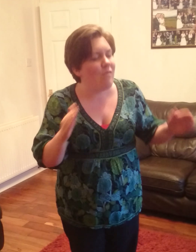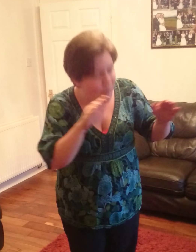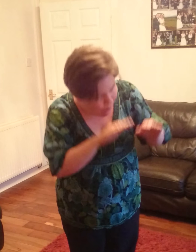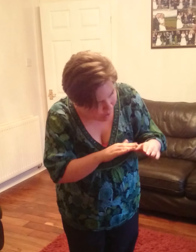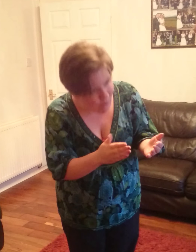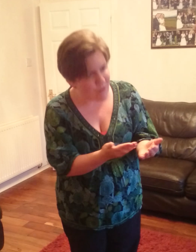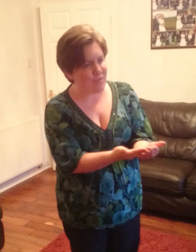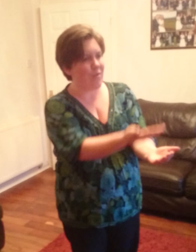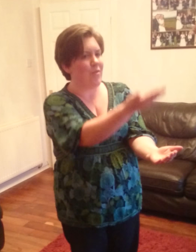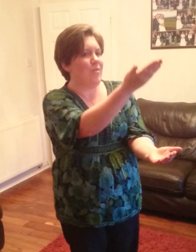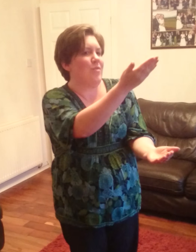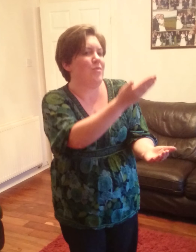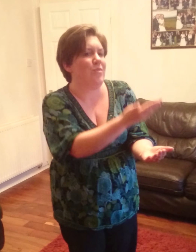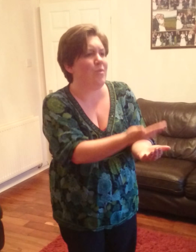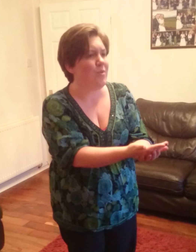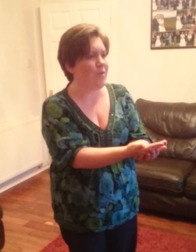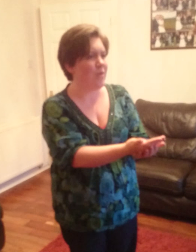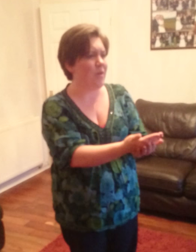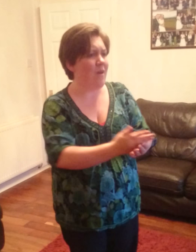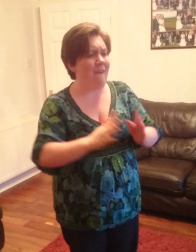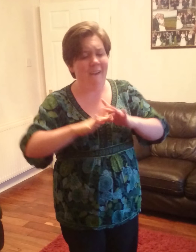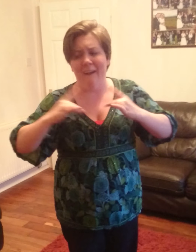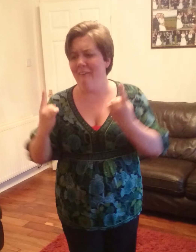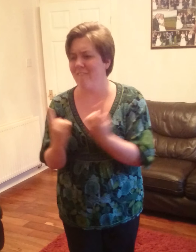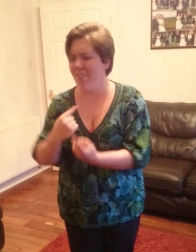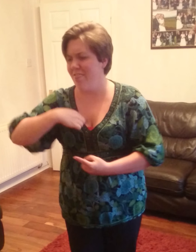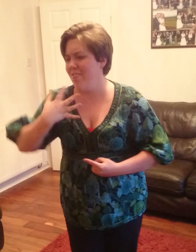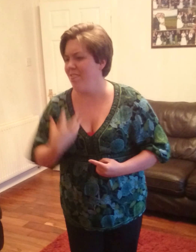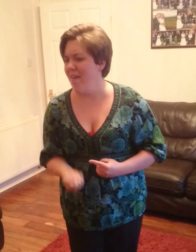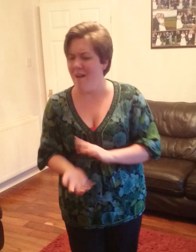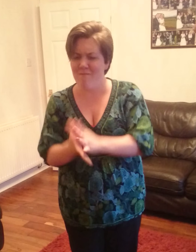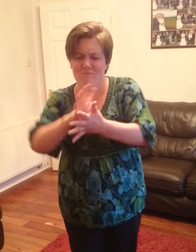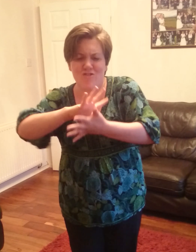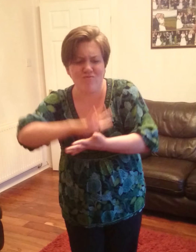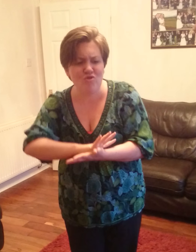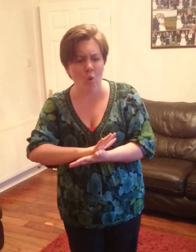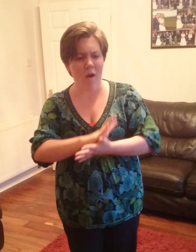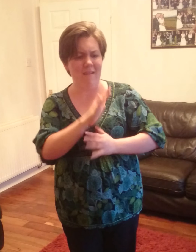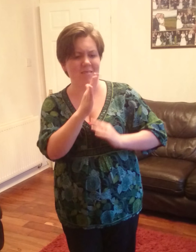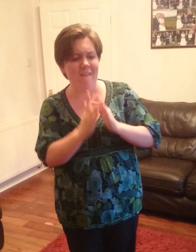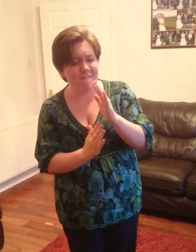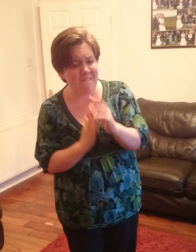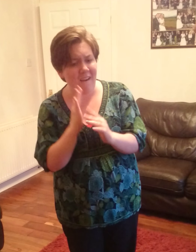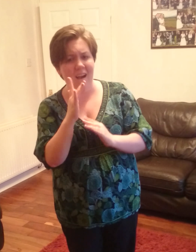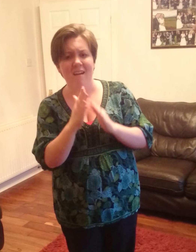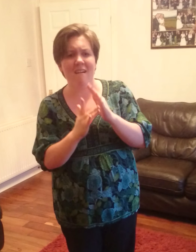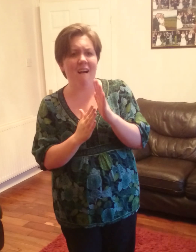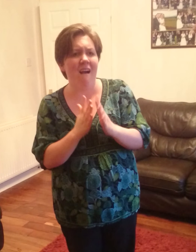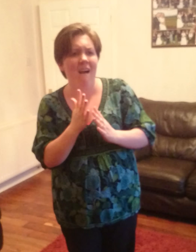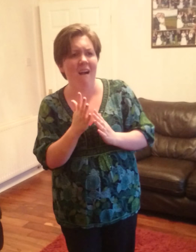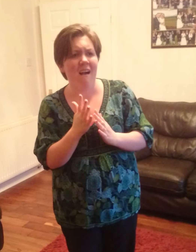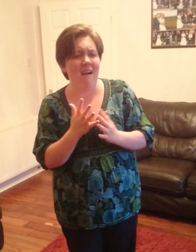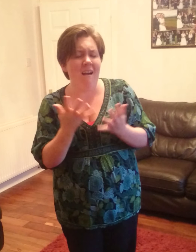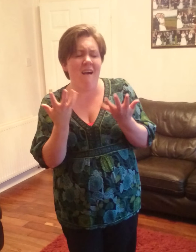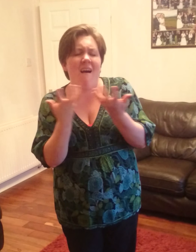I'm meant to water you If I lose everything in the